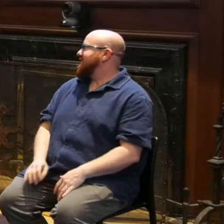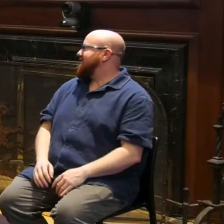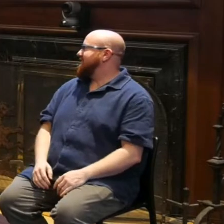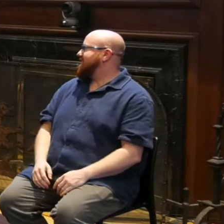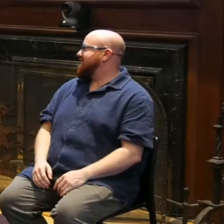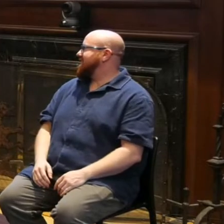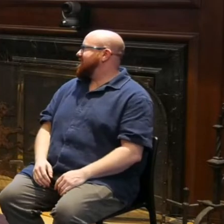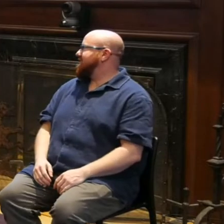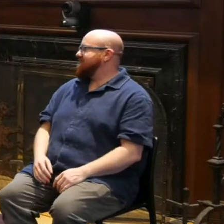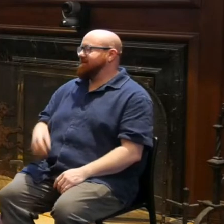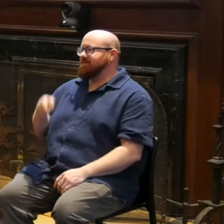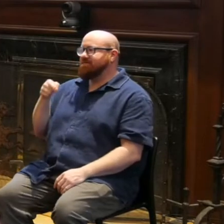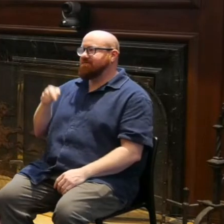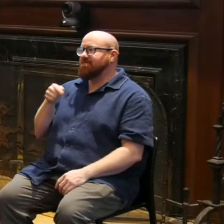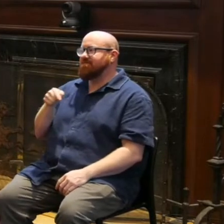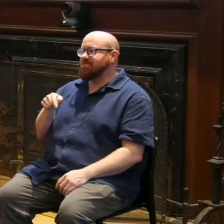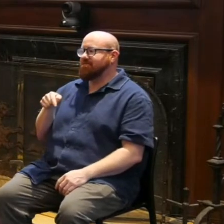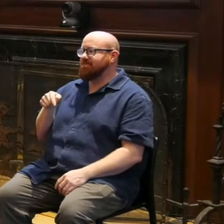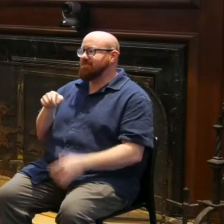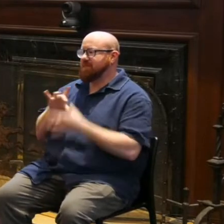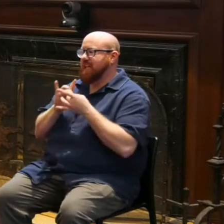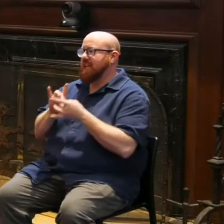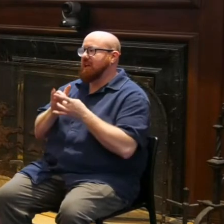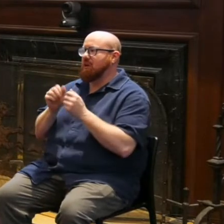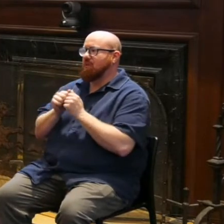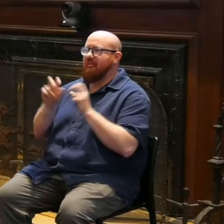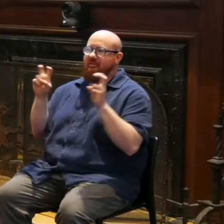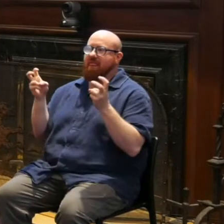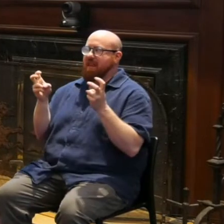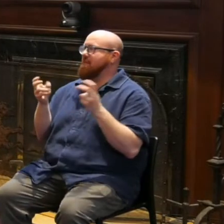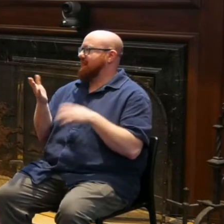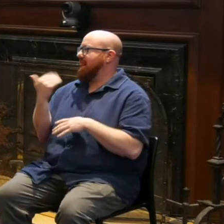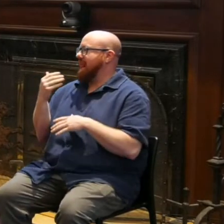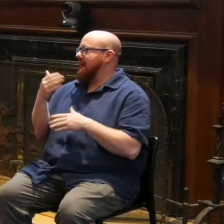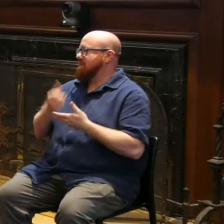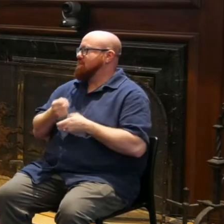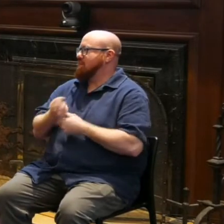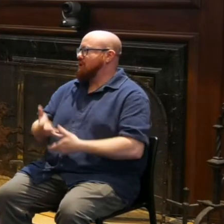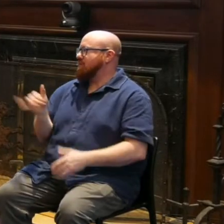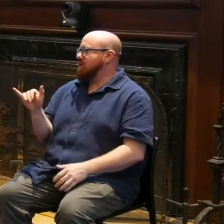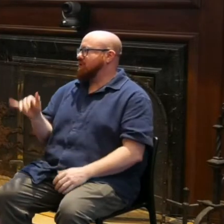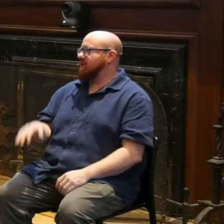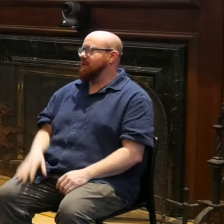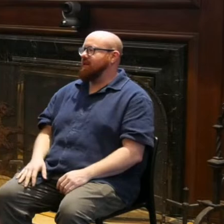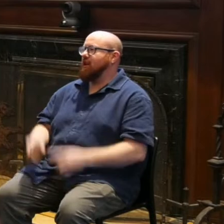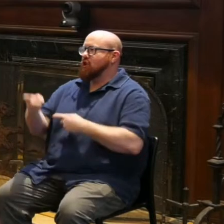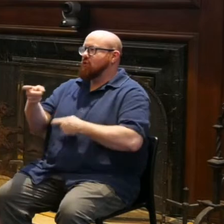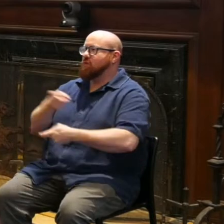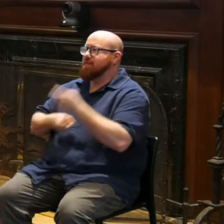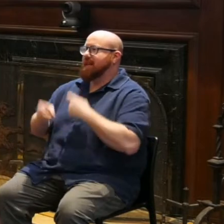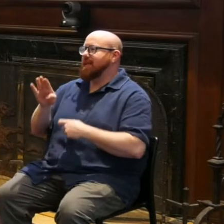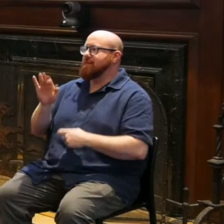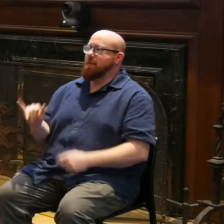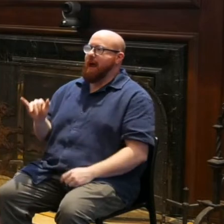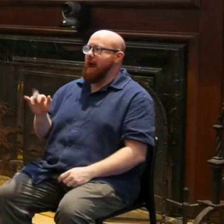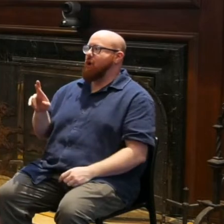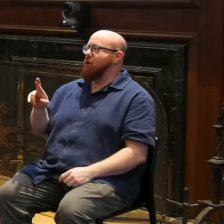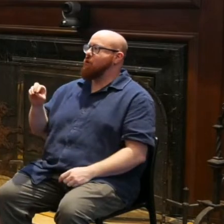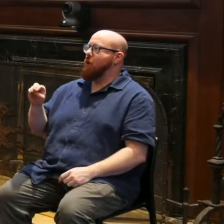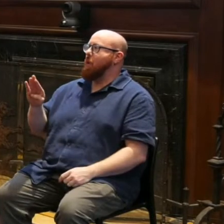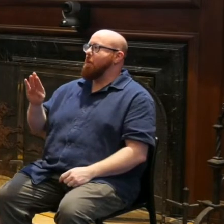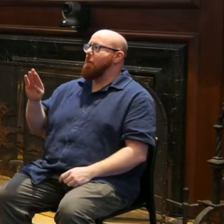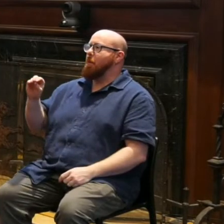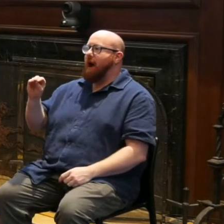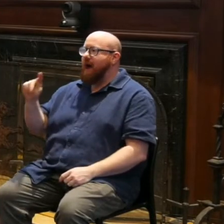This kind of lot goes, fits pretty well with the theme of the last poem. It's called Replaced by Robots.